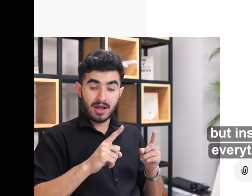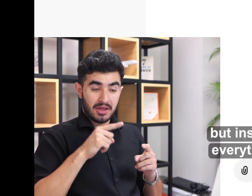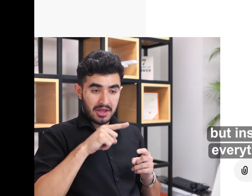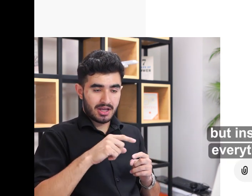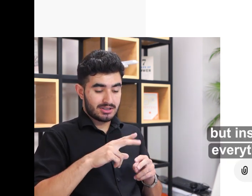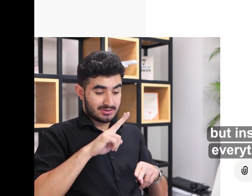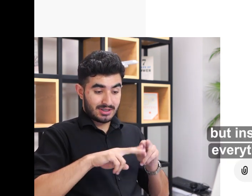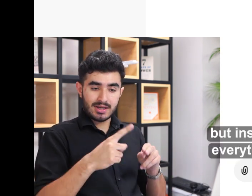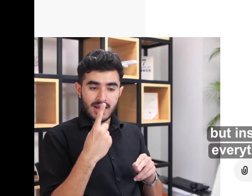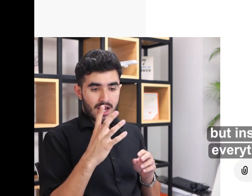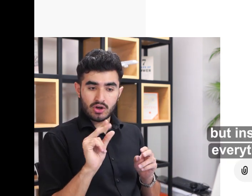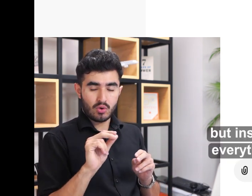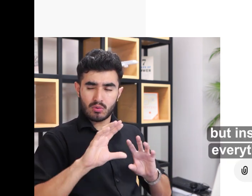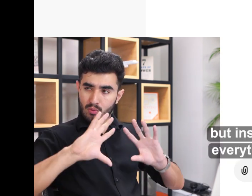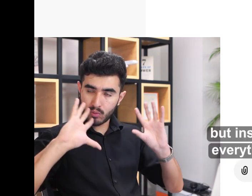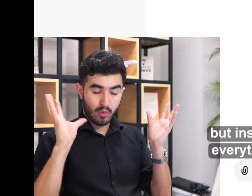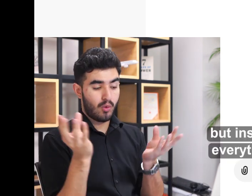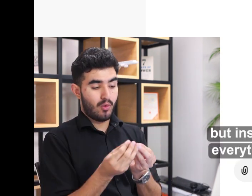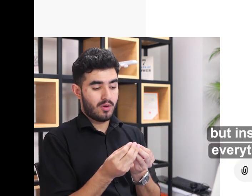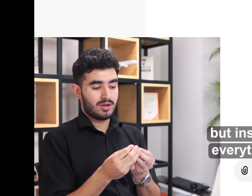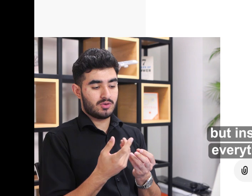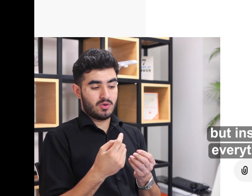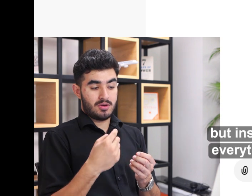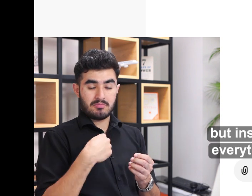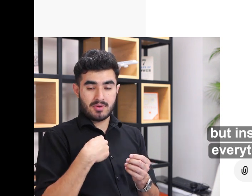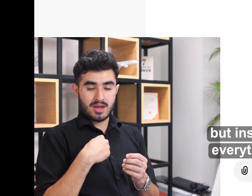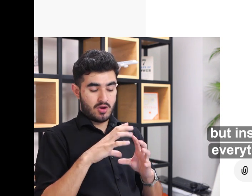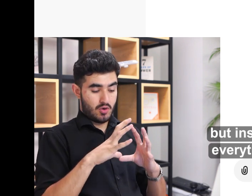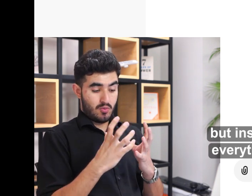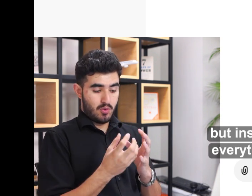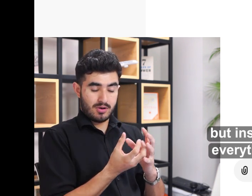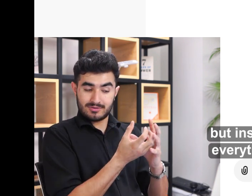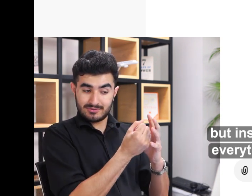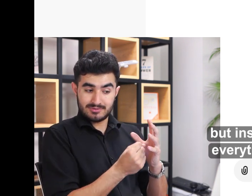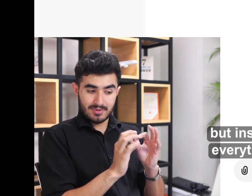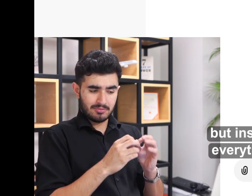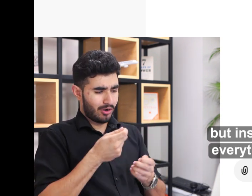But instead of pulling metal, gravity pulls everything toward the center of the Earth.